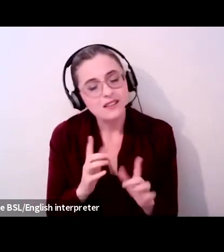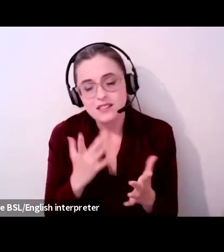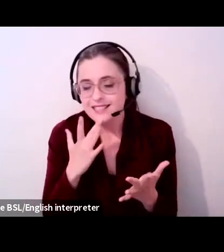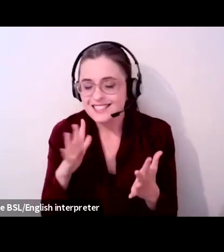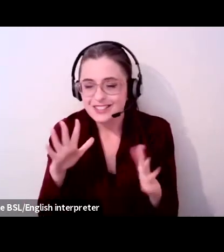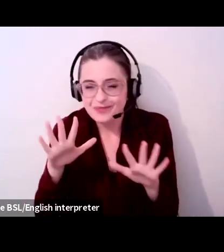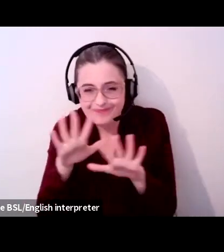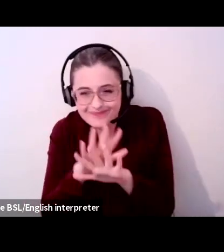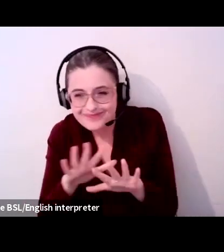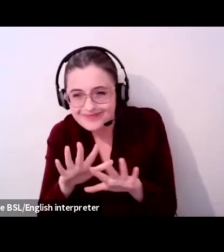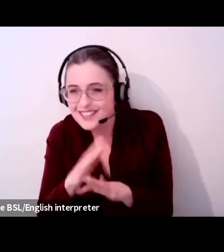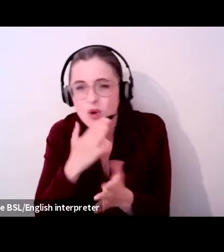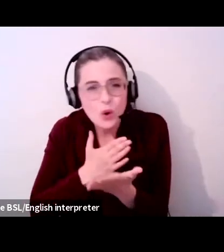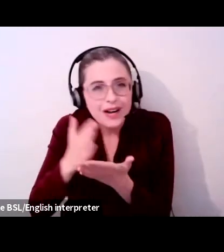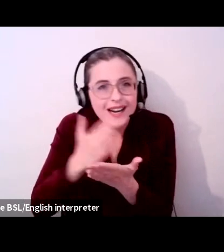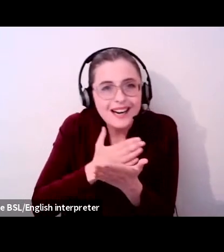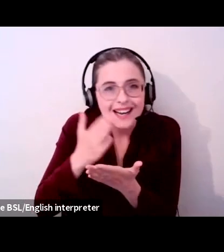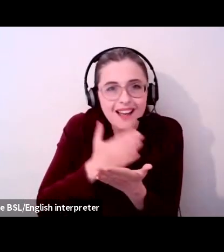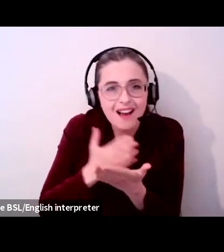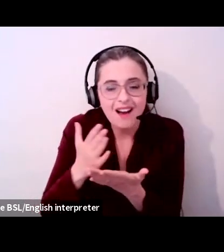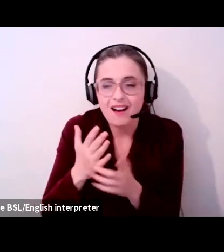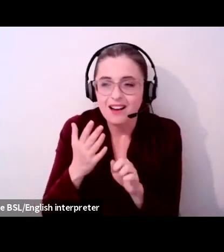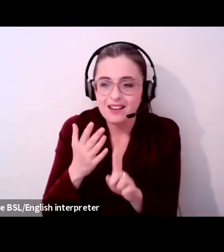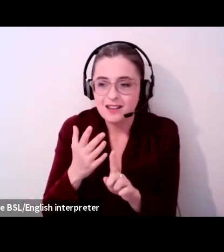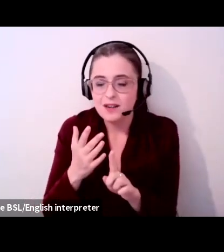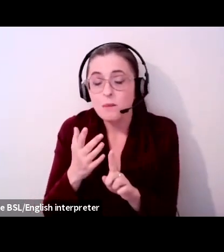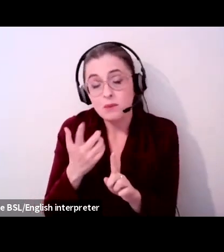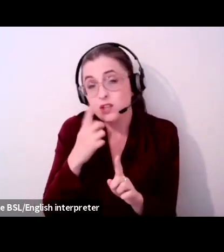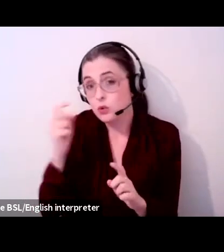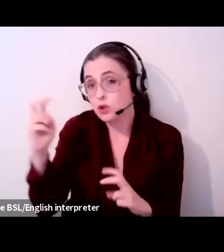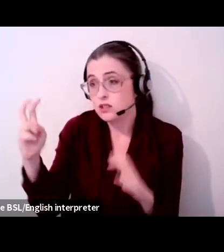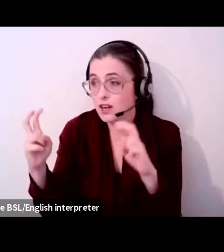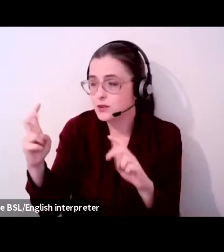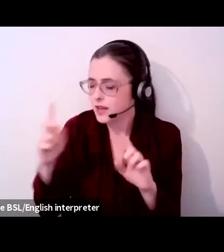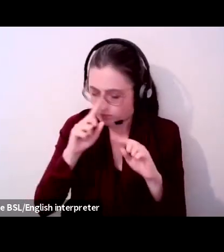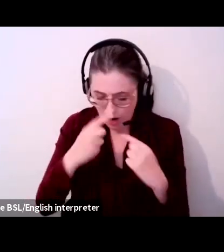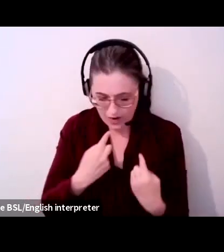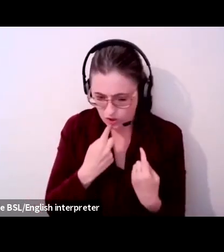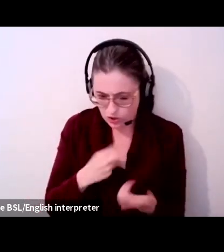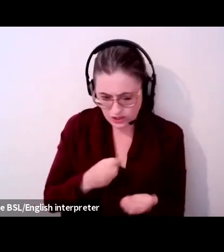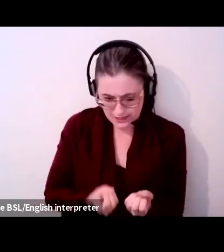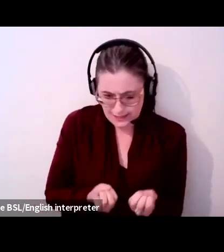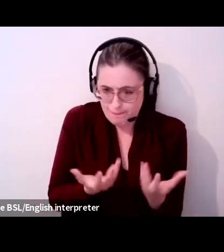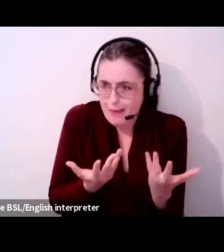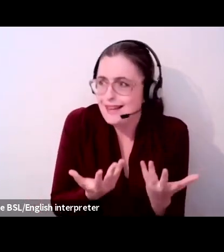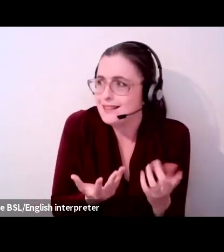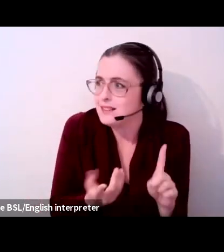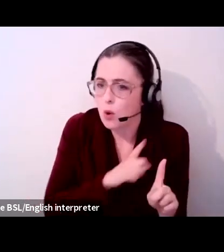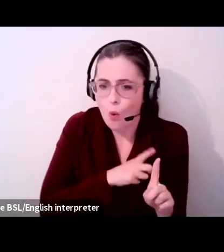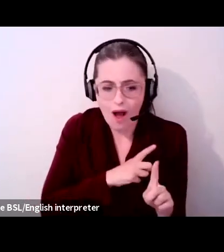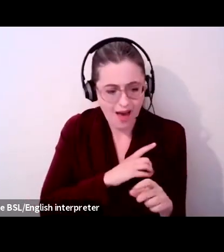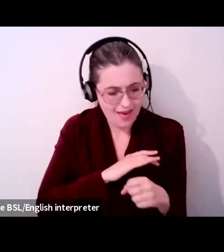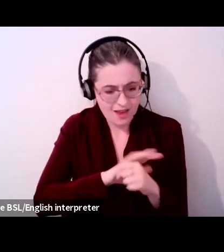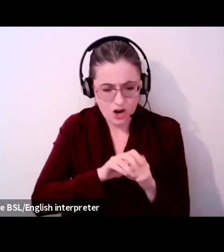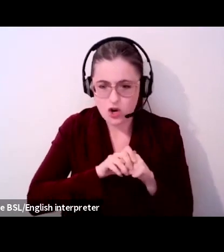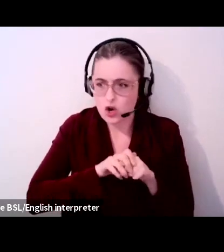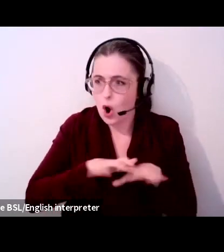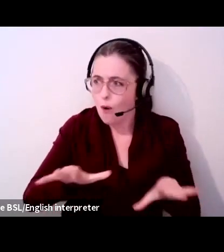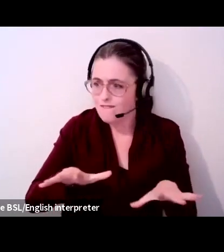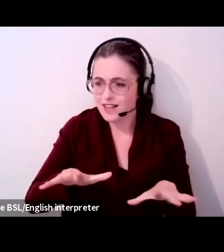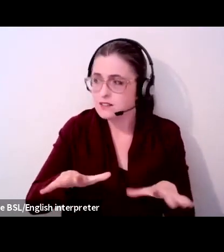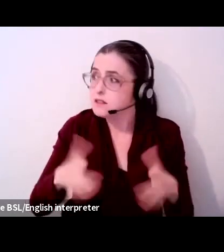be clarified. But you could argue that you couldn't spend direct payment because of COVID. Now you